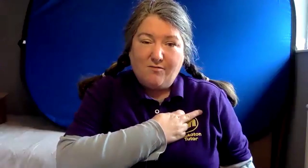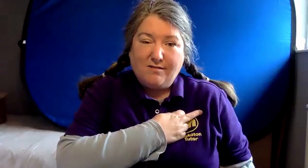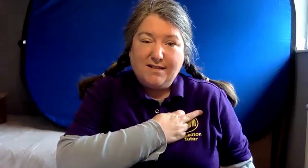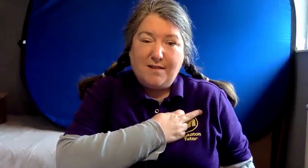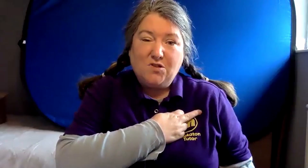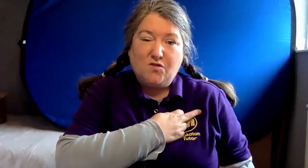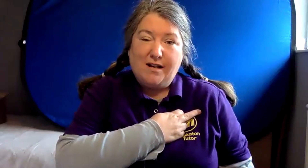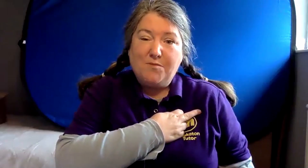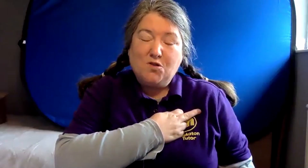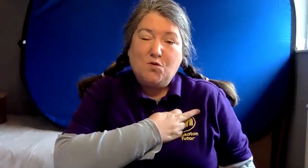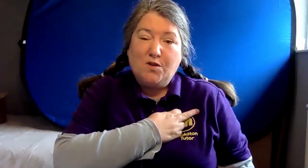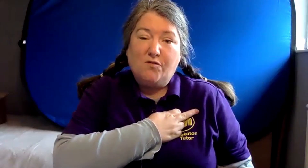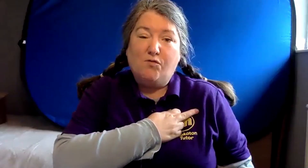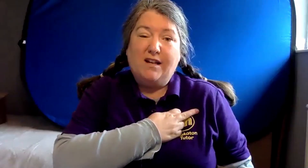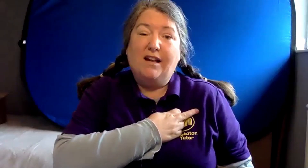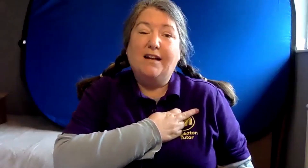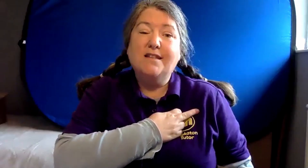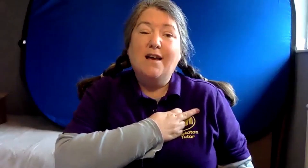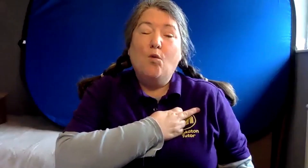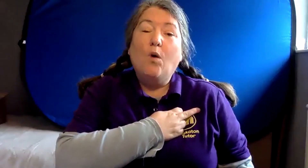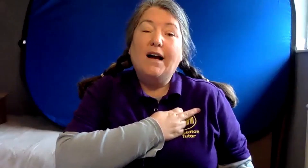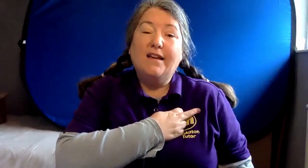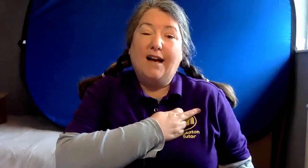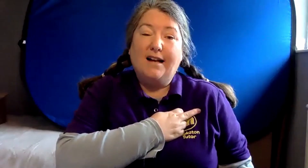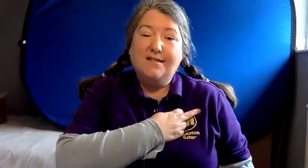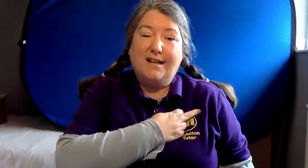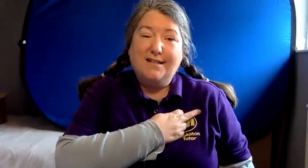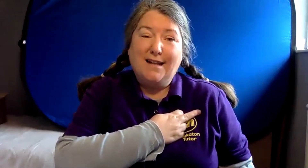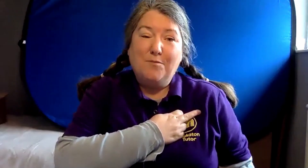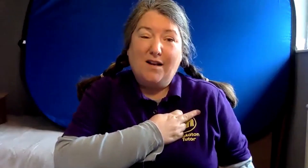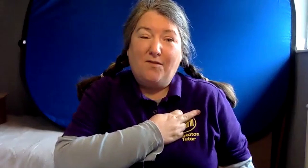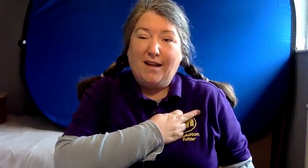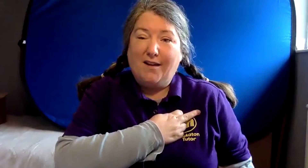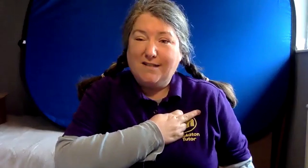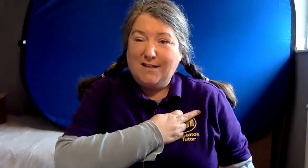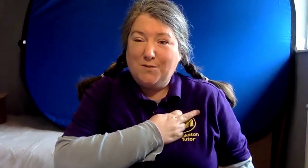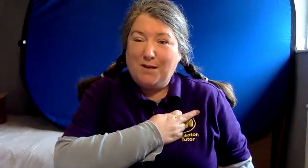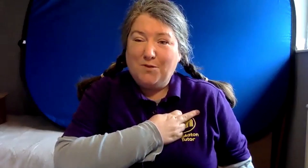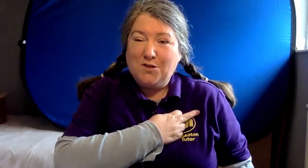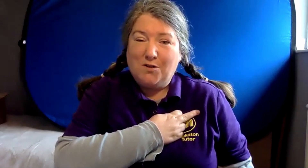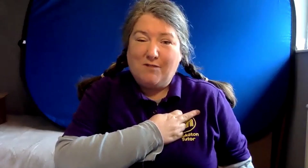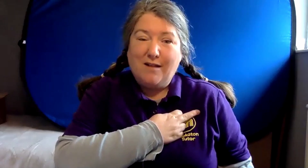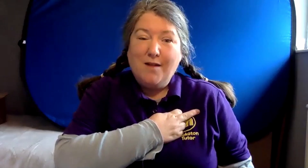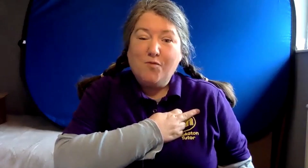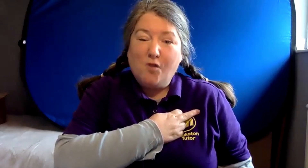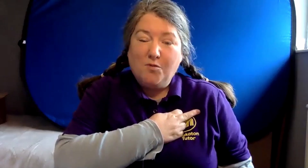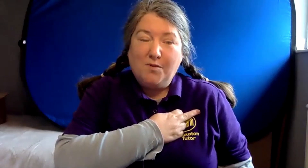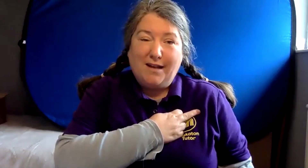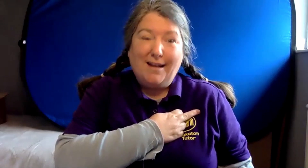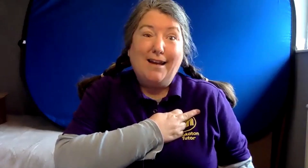and demonstrate, I'm sure you can all realise why isolating that middle finger and teaching people to show it around probably